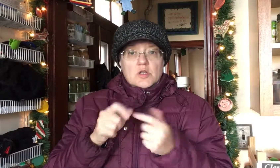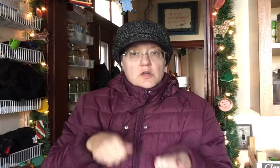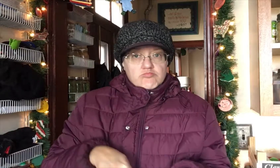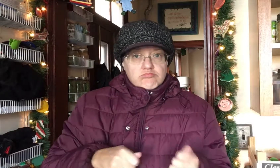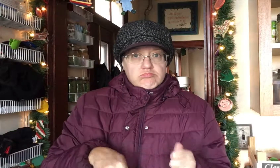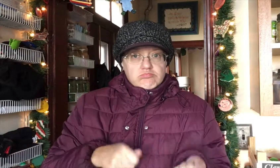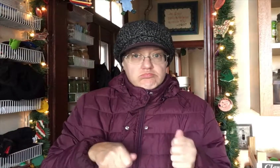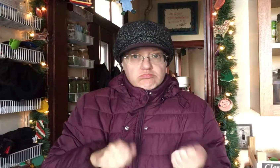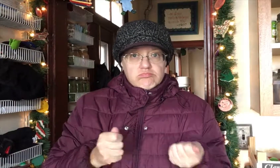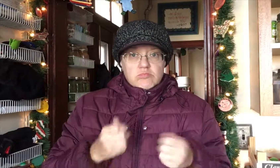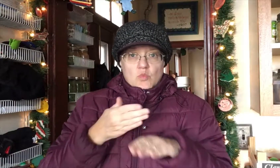It's a German word